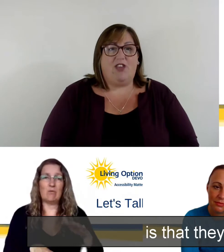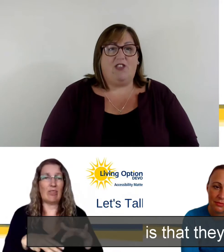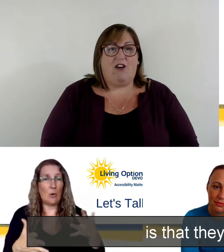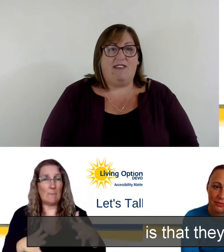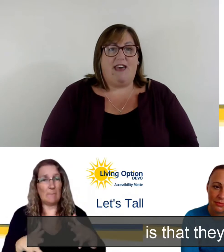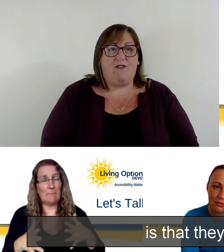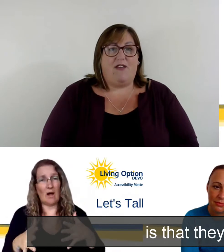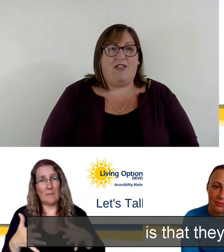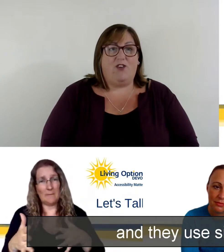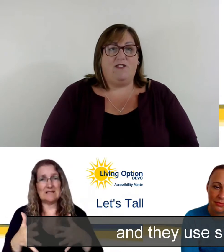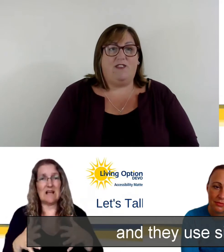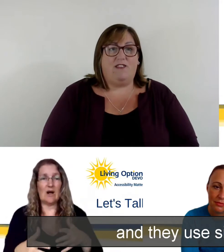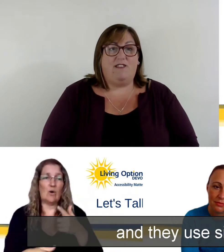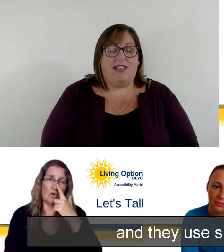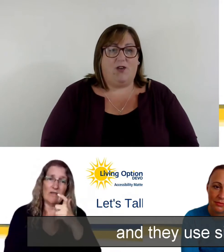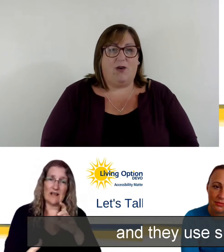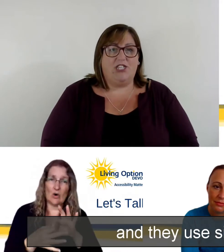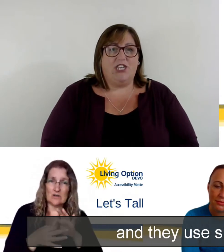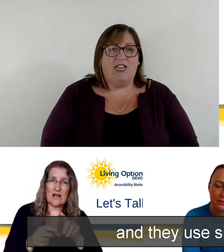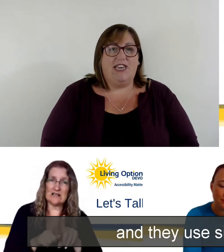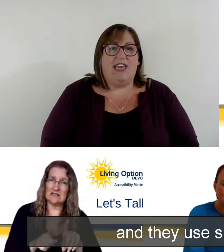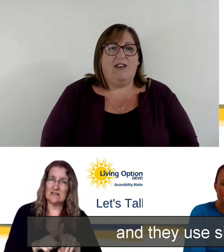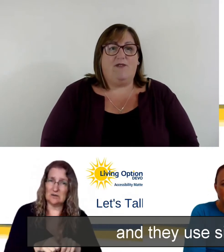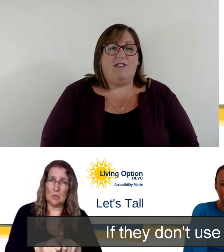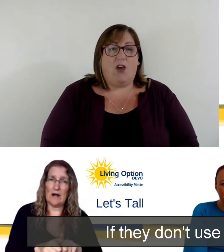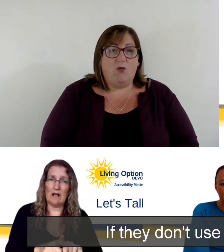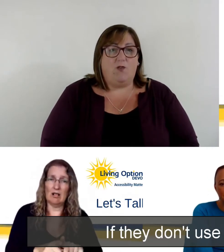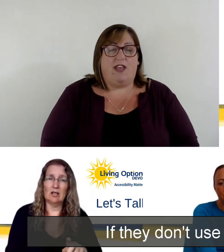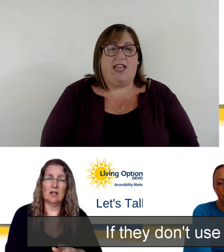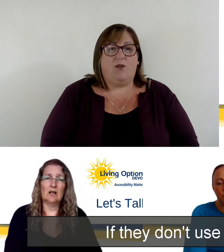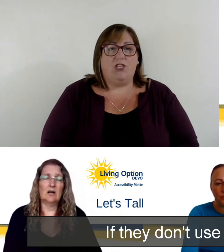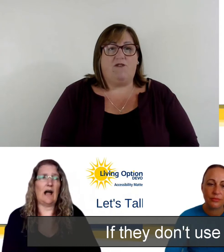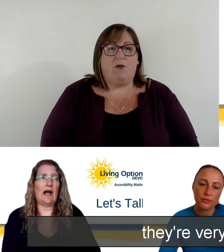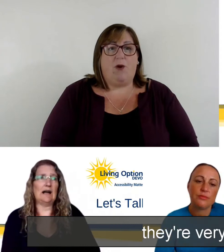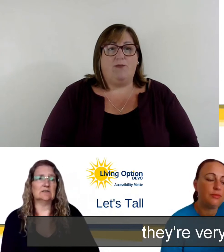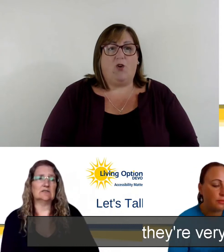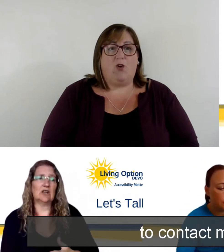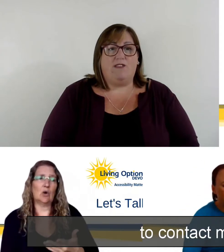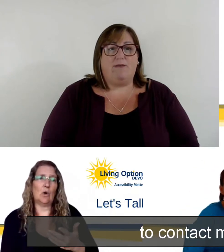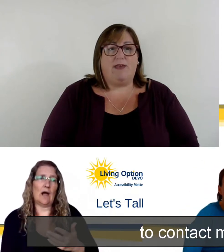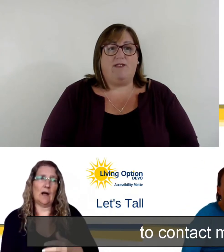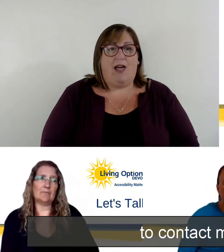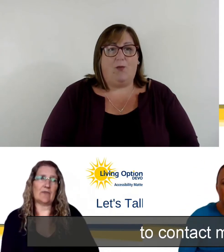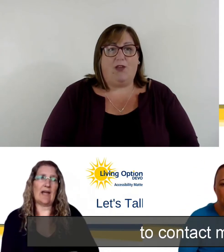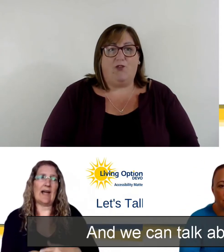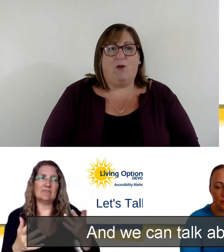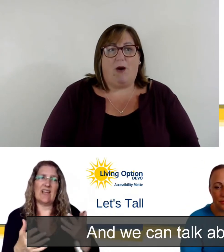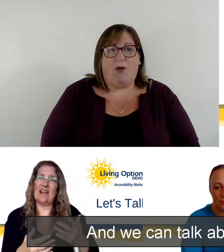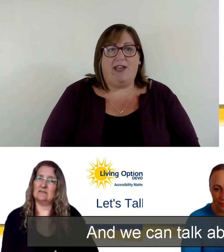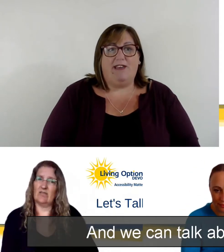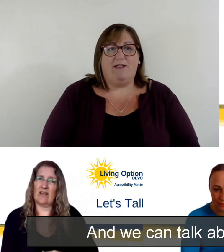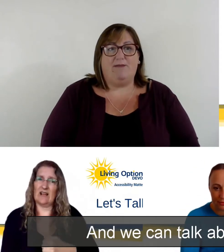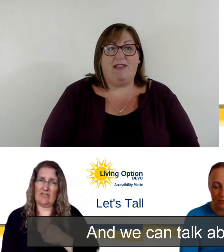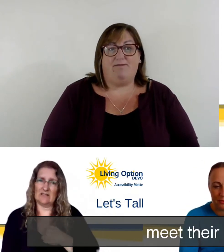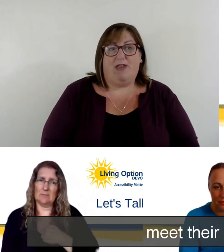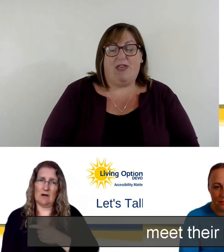really is that they are deaf and they use sign language. If they don't use sign language, they're very welcome to contact me as well, and we can talk about